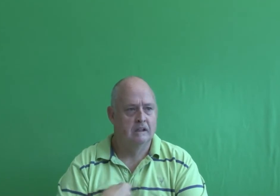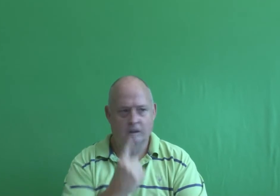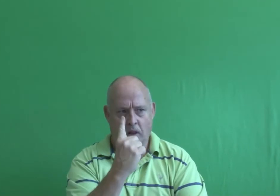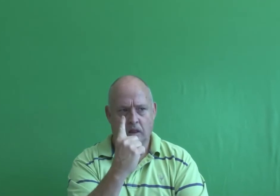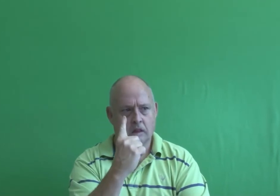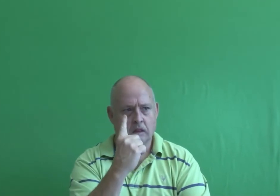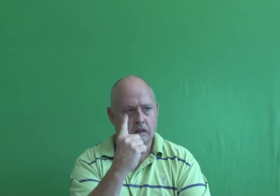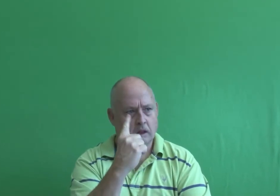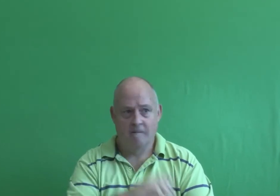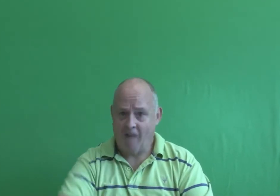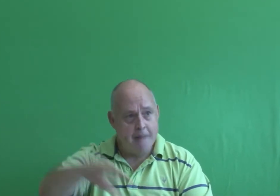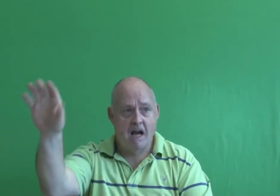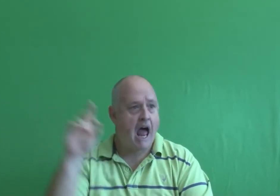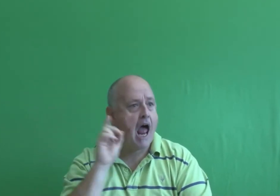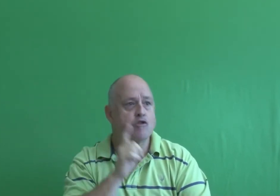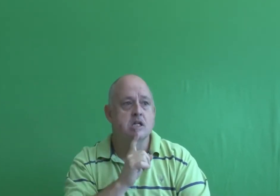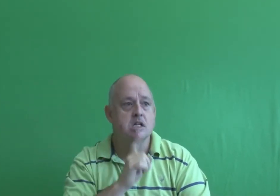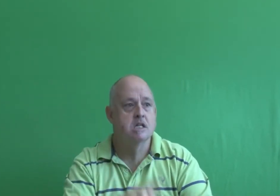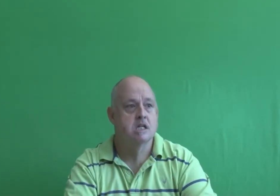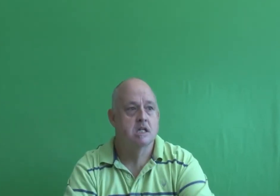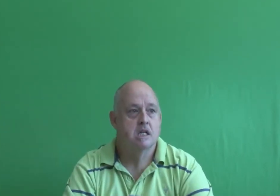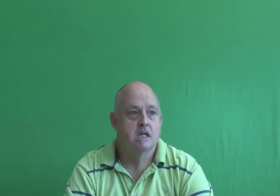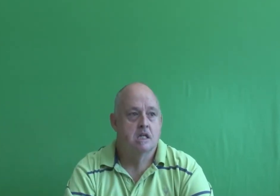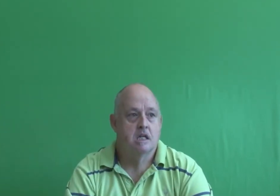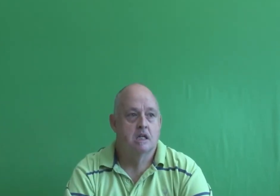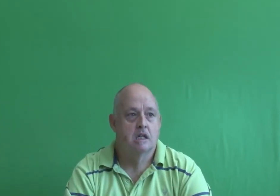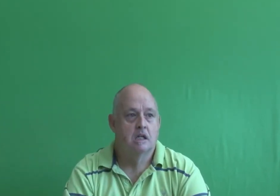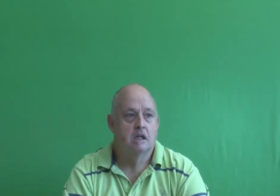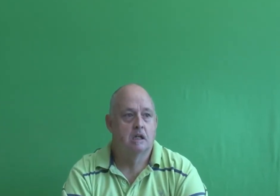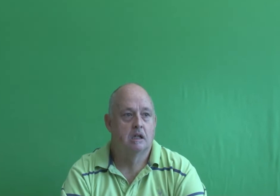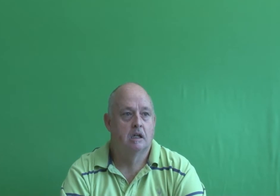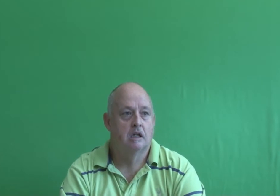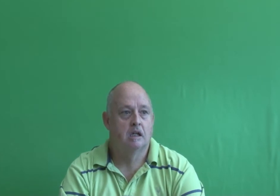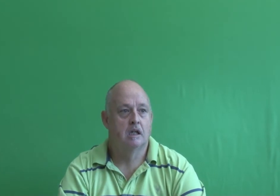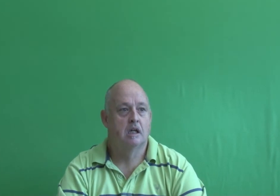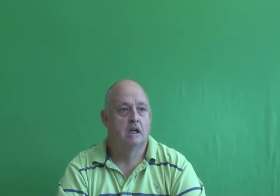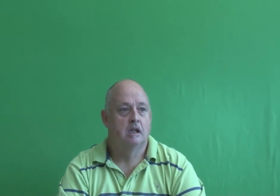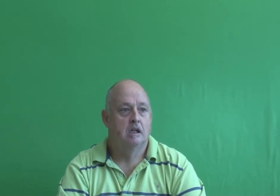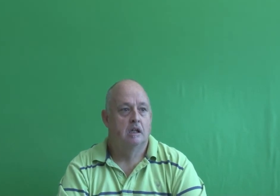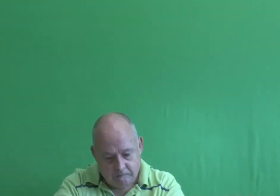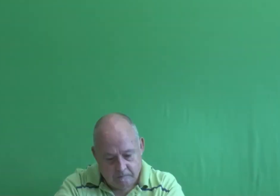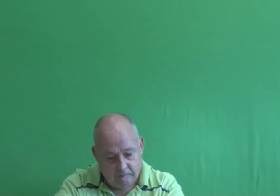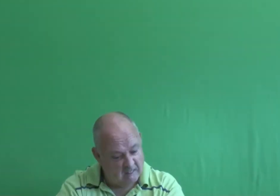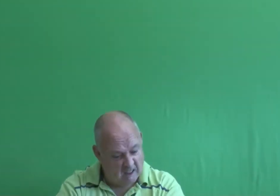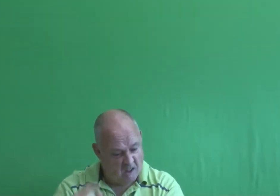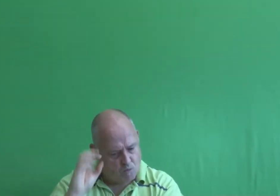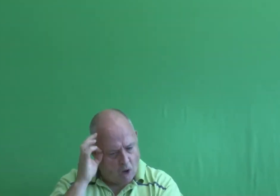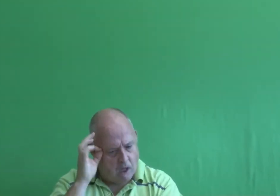You were one. Oh. So he was the only deaf person in his family. The rest were all hearing. No,